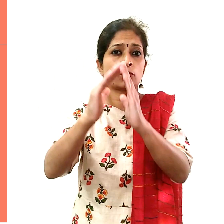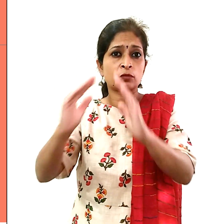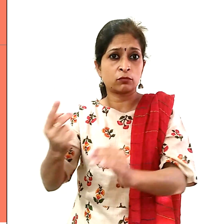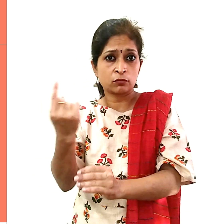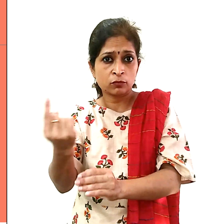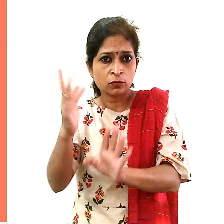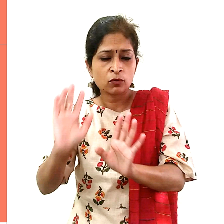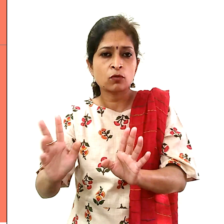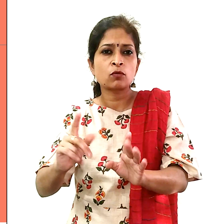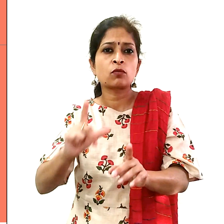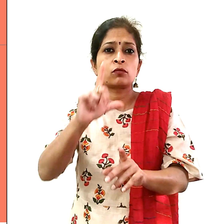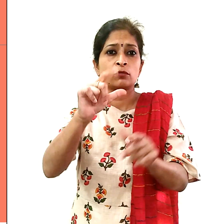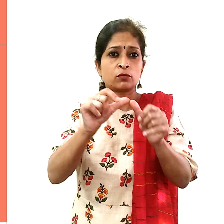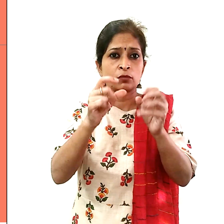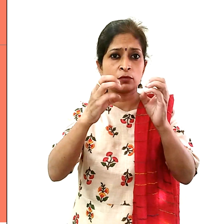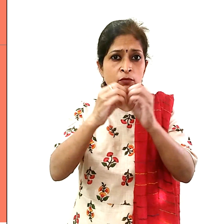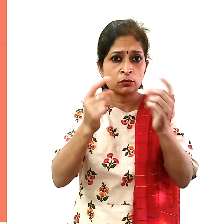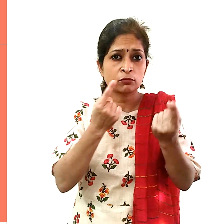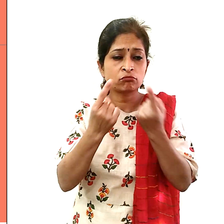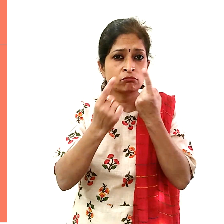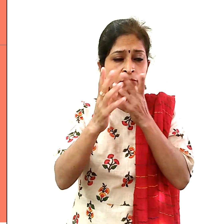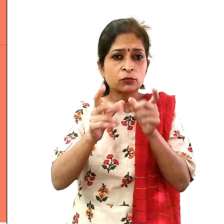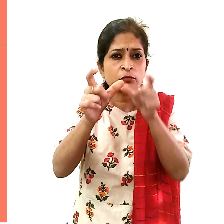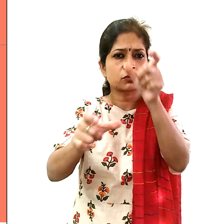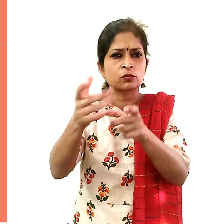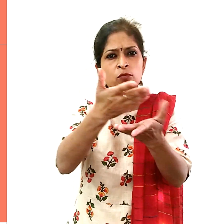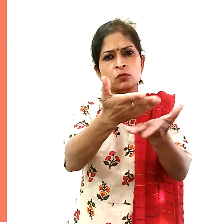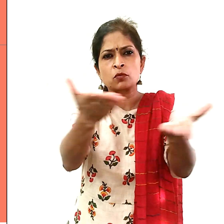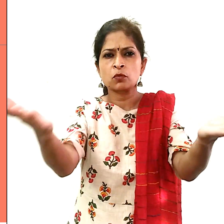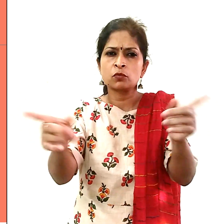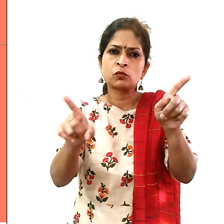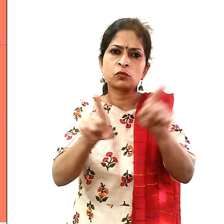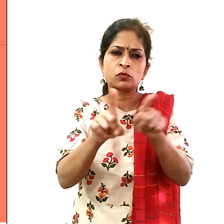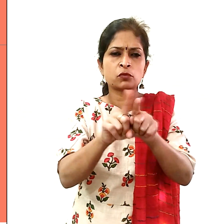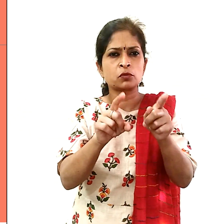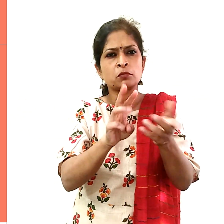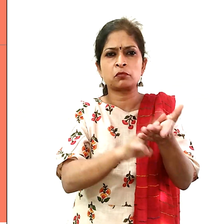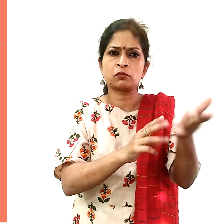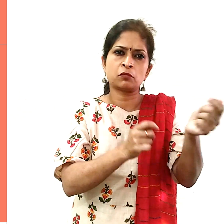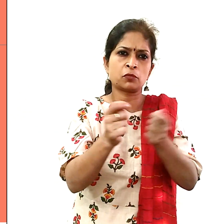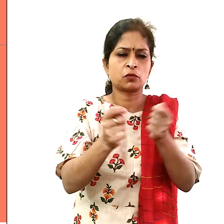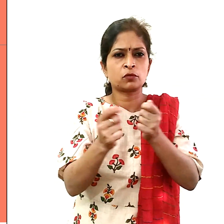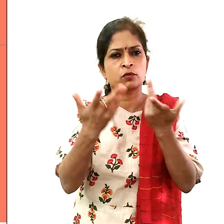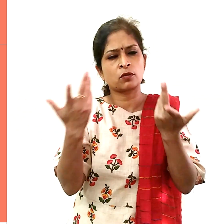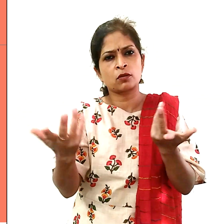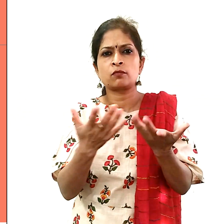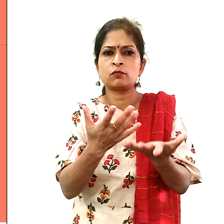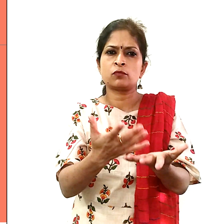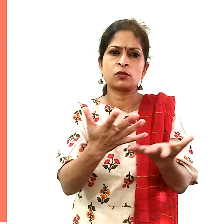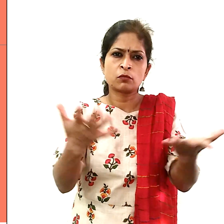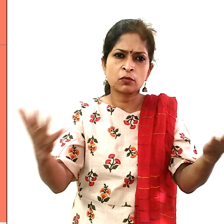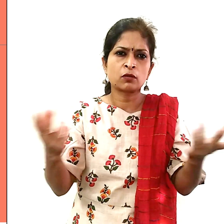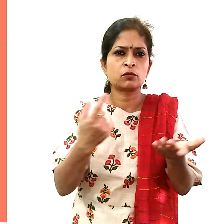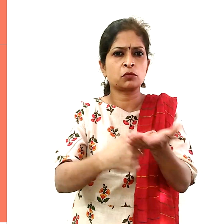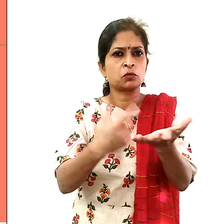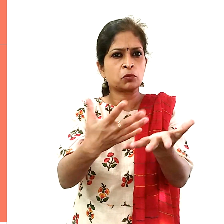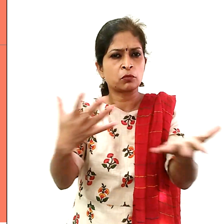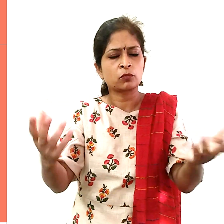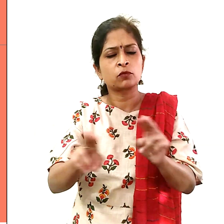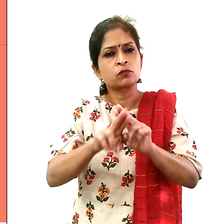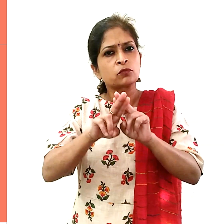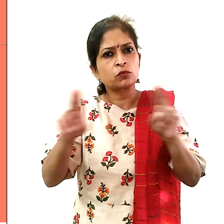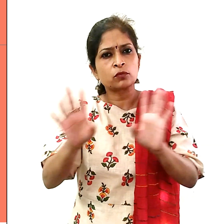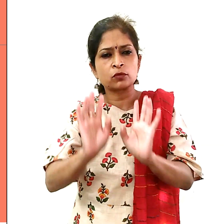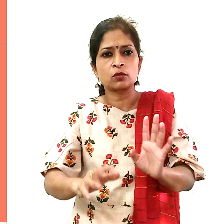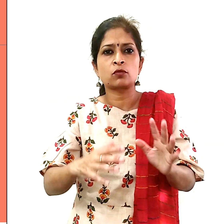home quarantine, sample testing, laboratory facilities and discharge of the admitted patients are well available in the